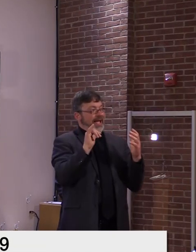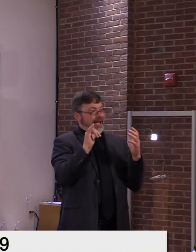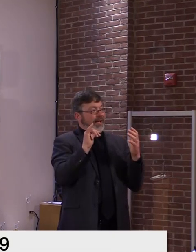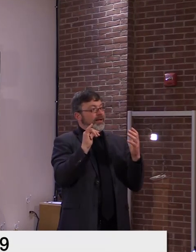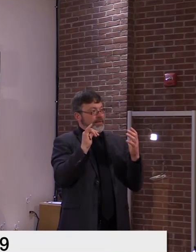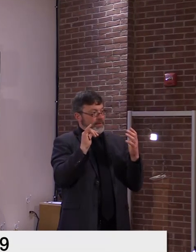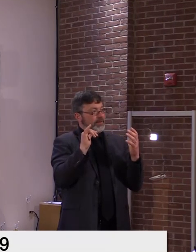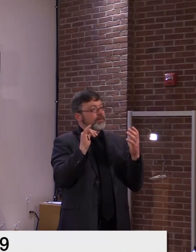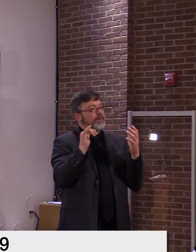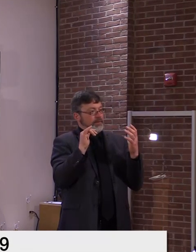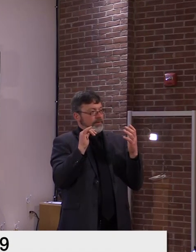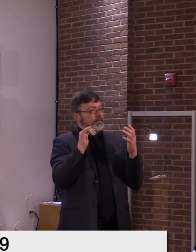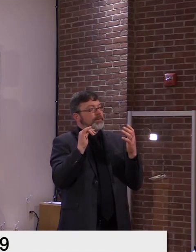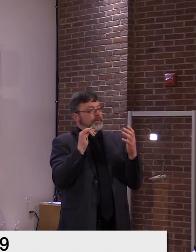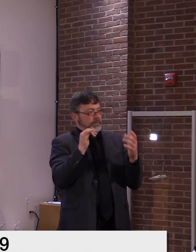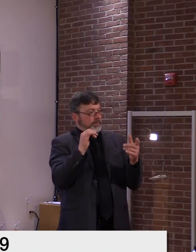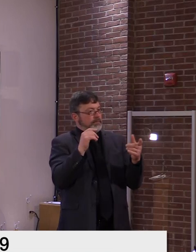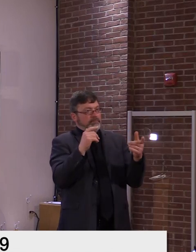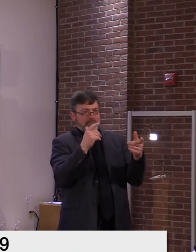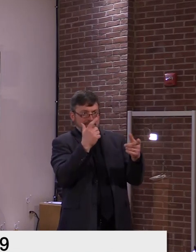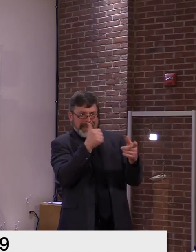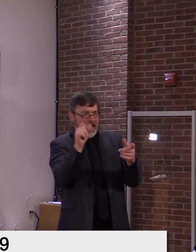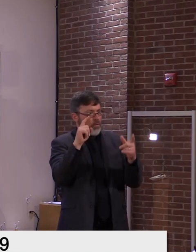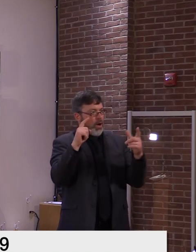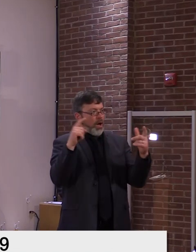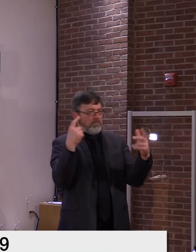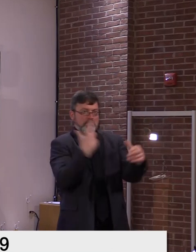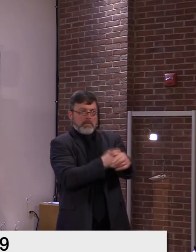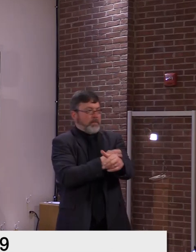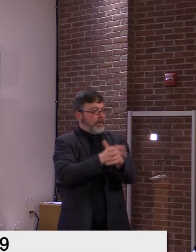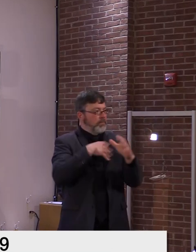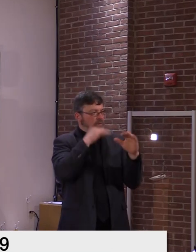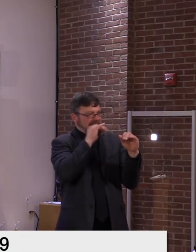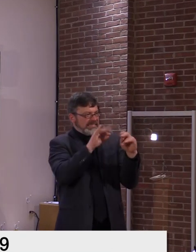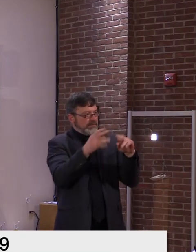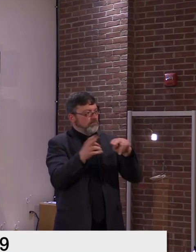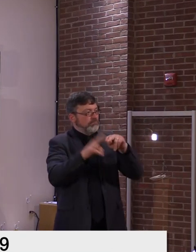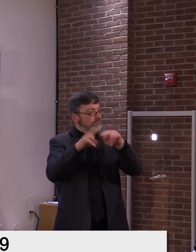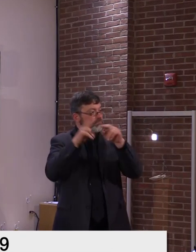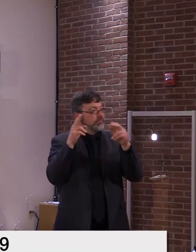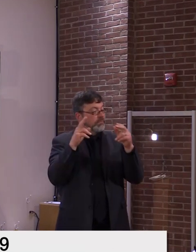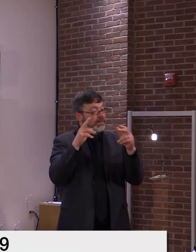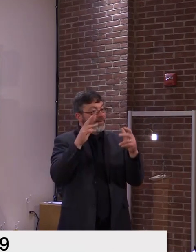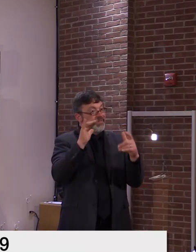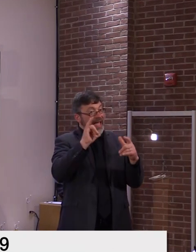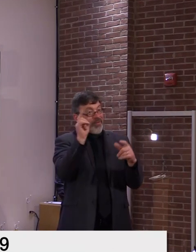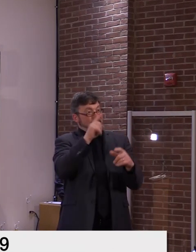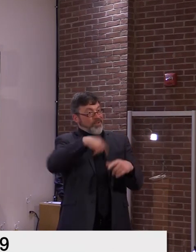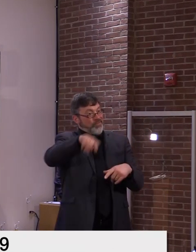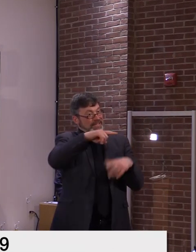rate and gets us closer to the finish line that we want to get to.